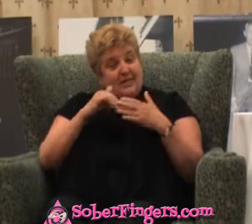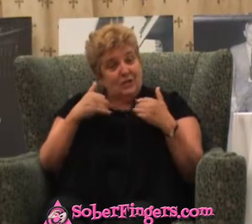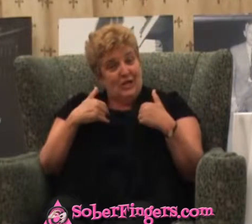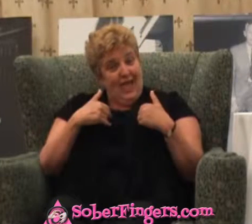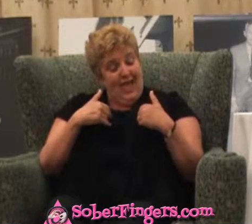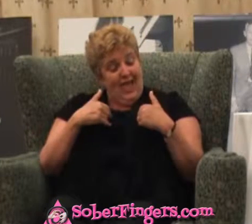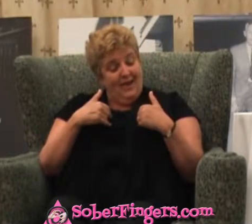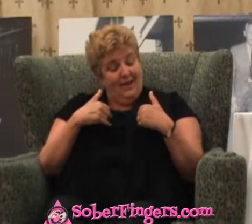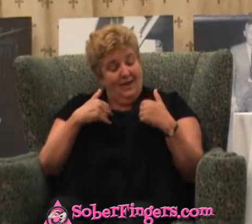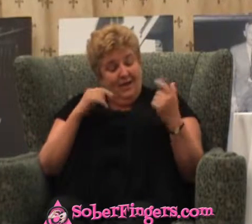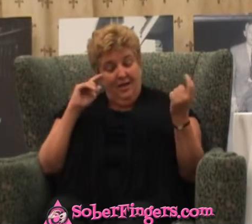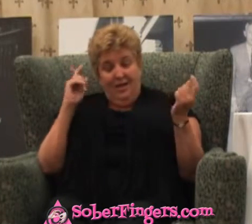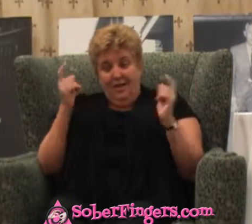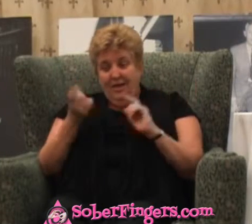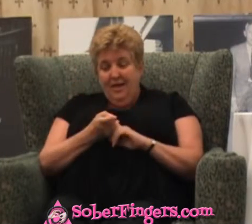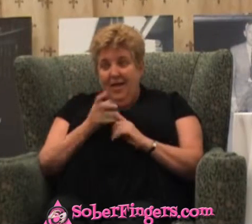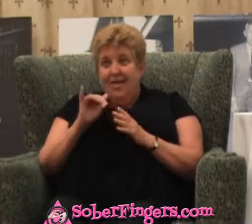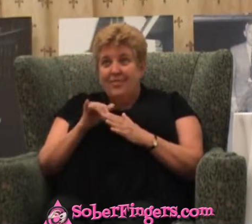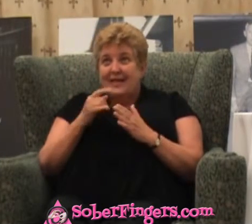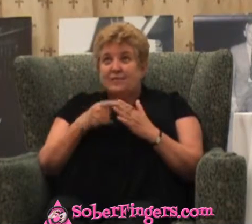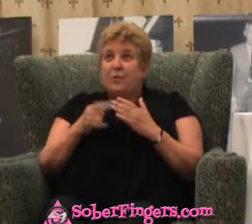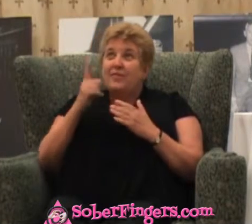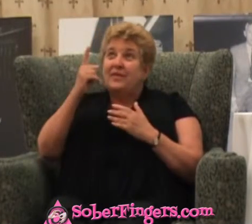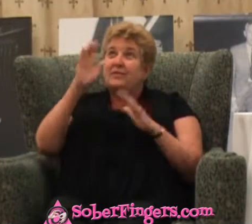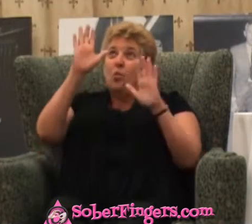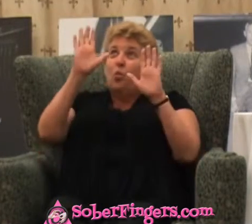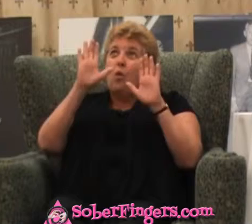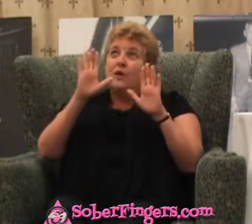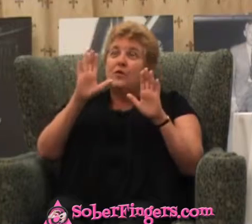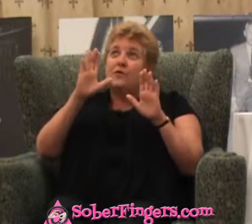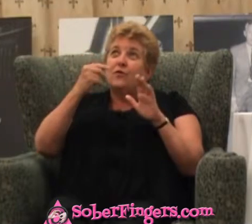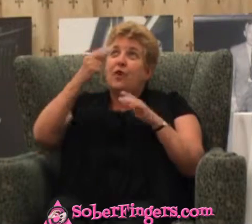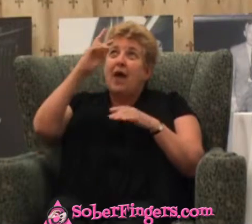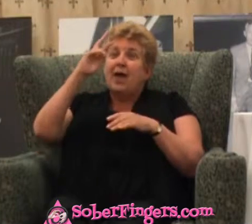this wondrous higher power had to orchestrate for her.